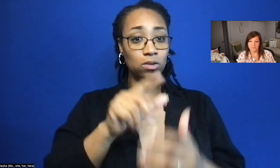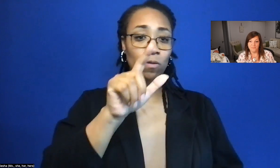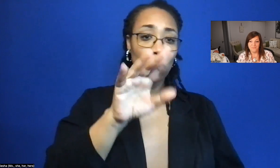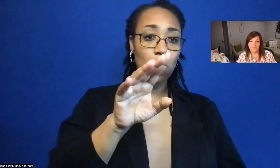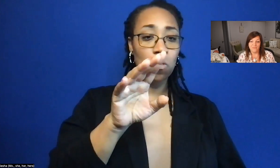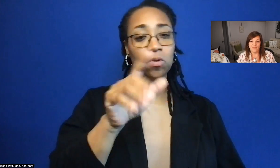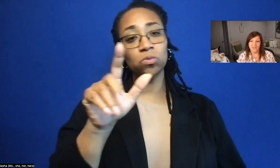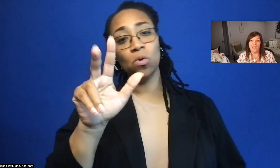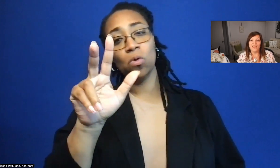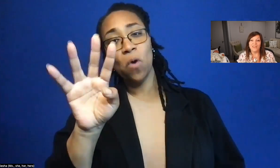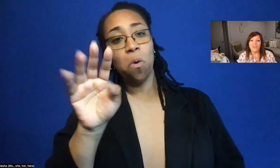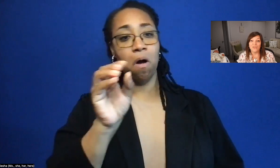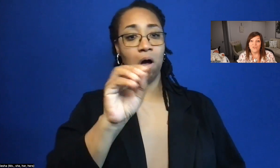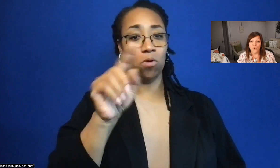time.